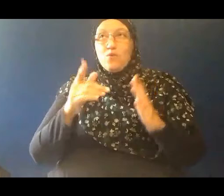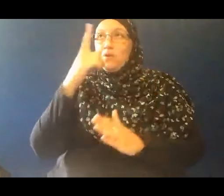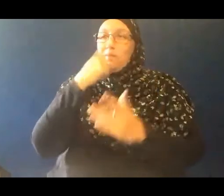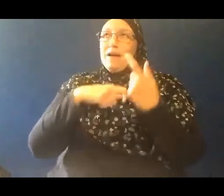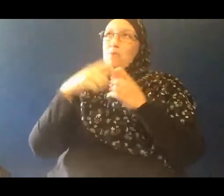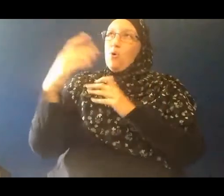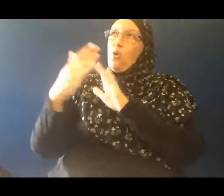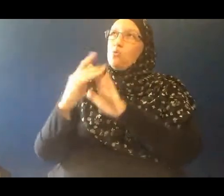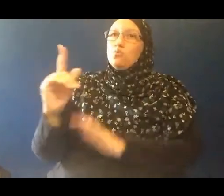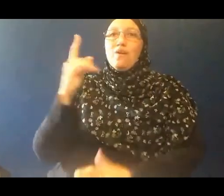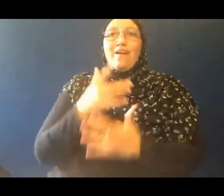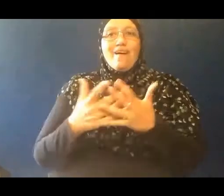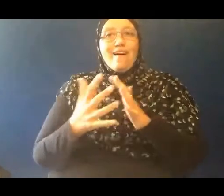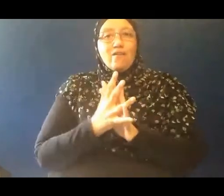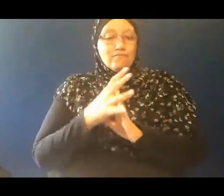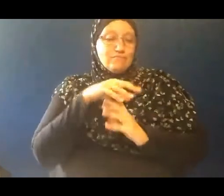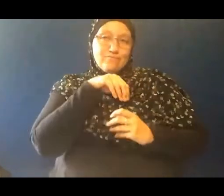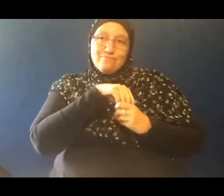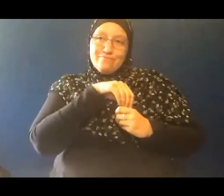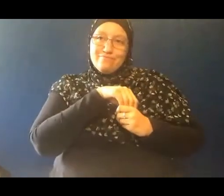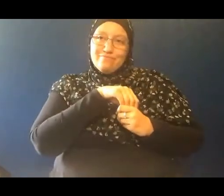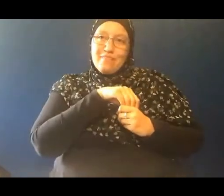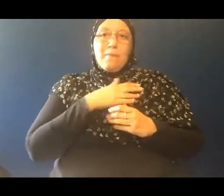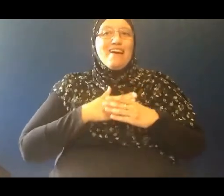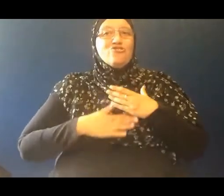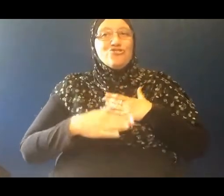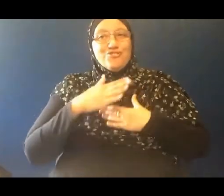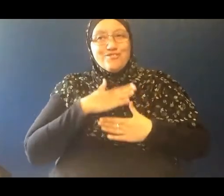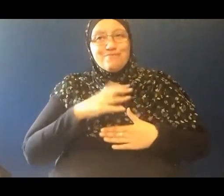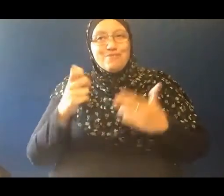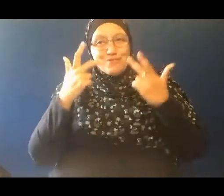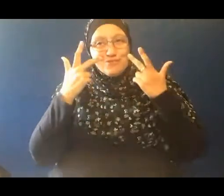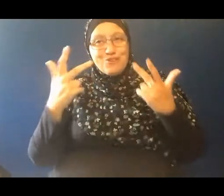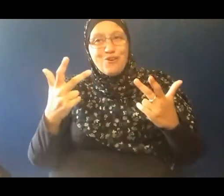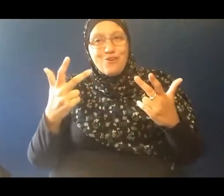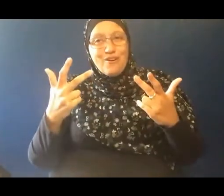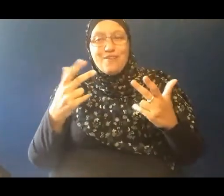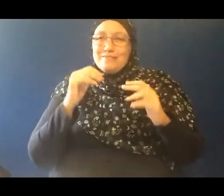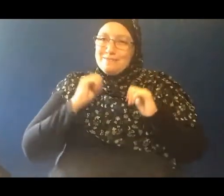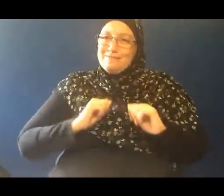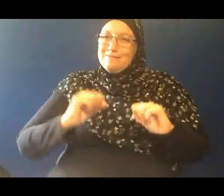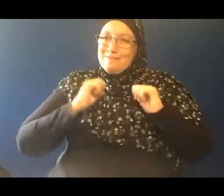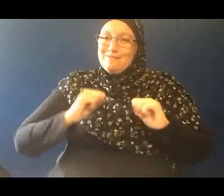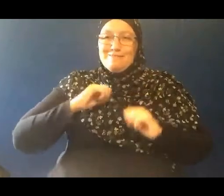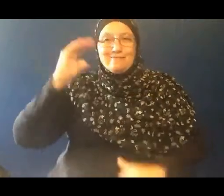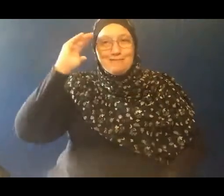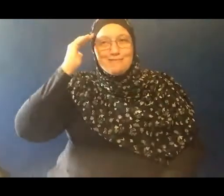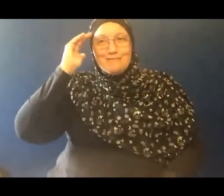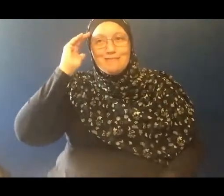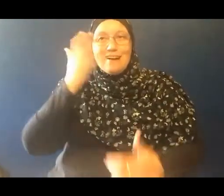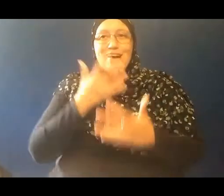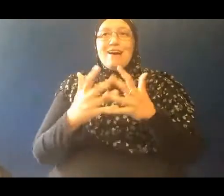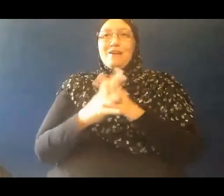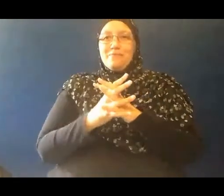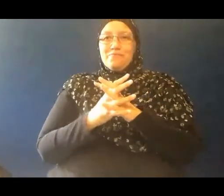One, internal means from within us that we need to develop and train and exercise, as I'll explain. Another